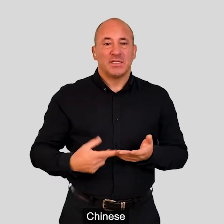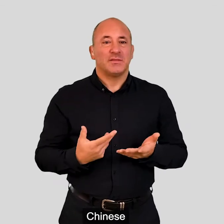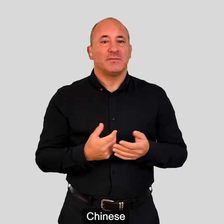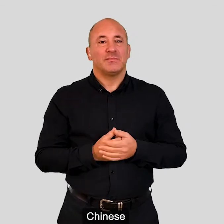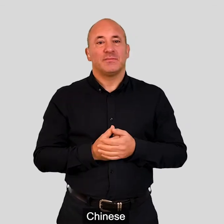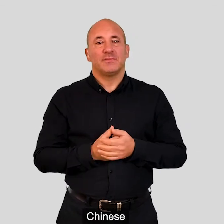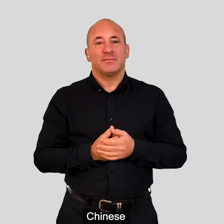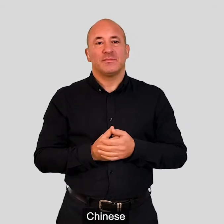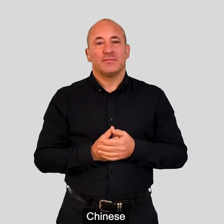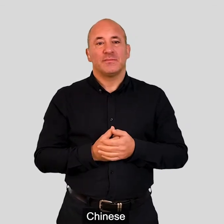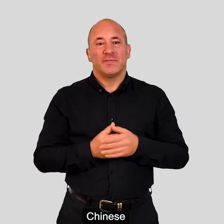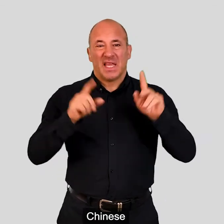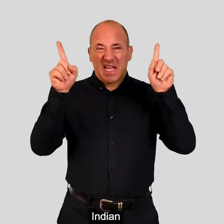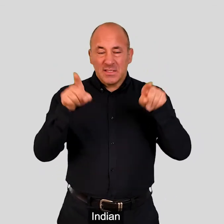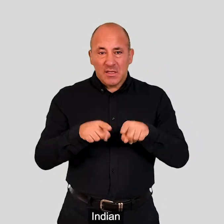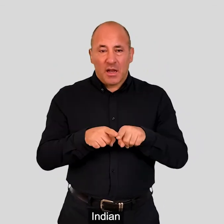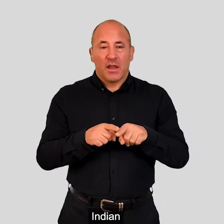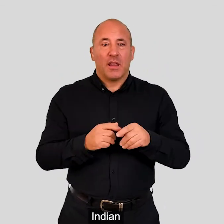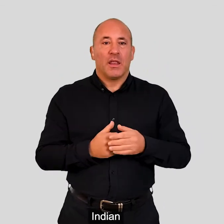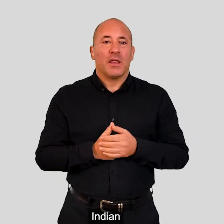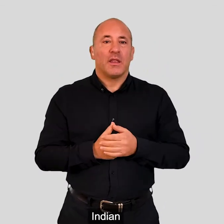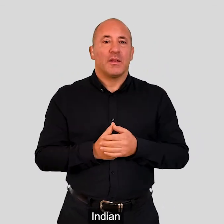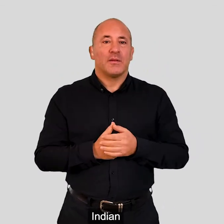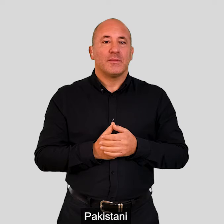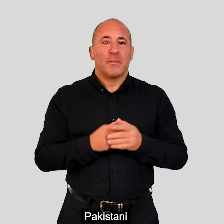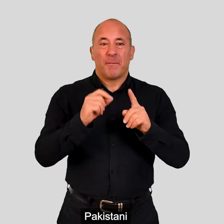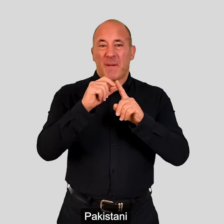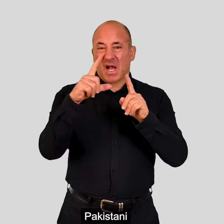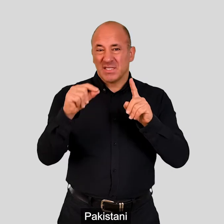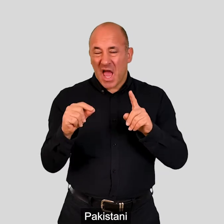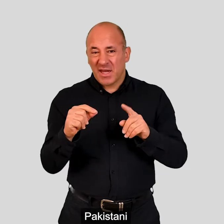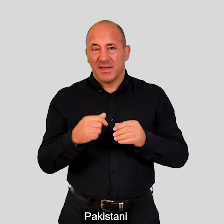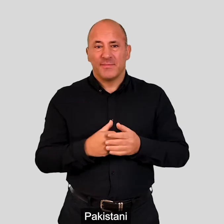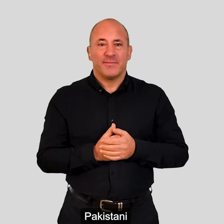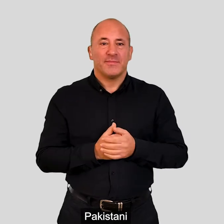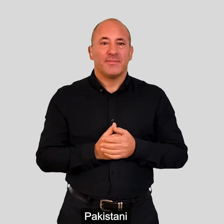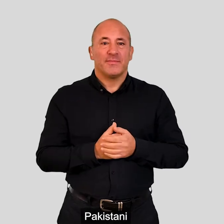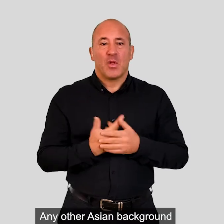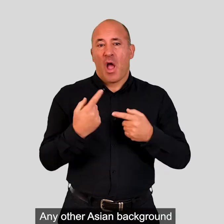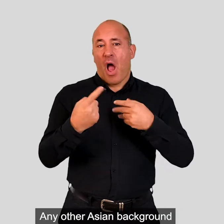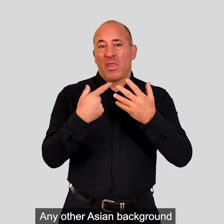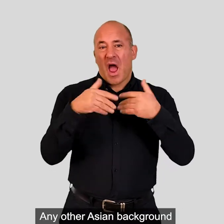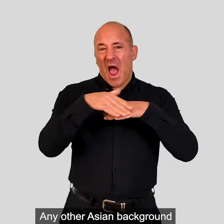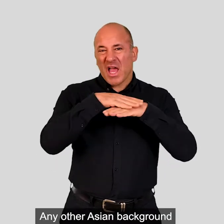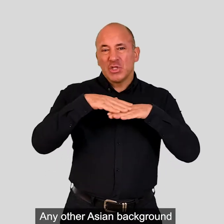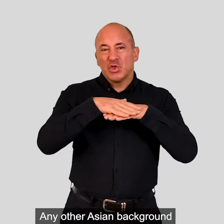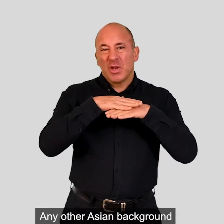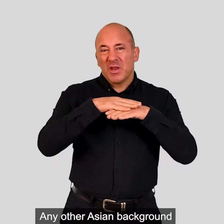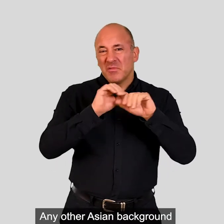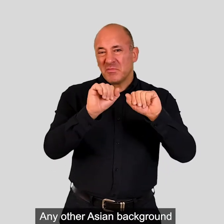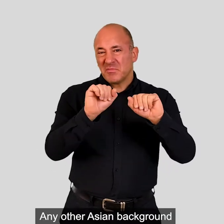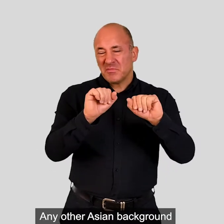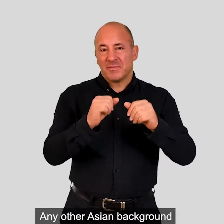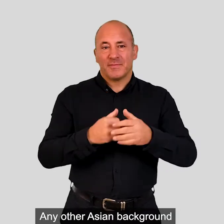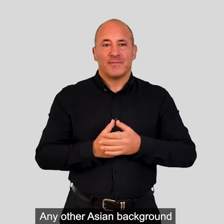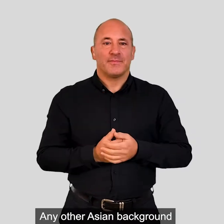Chinese, Indian, Pakistani, any other Asian background.